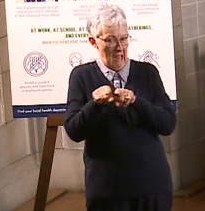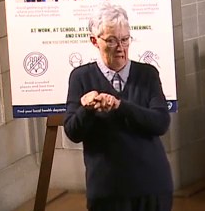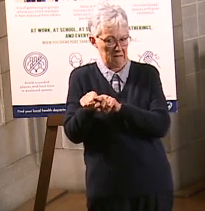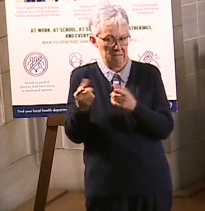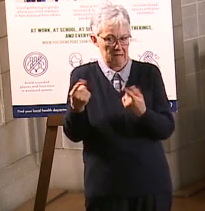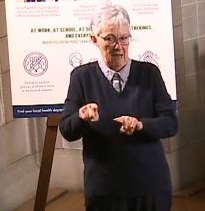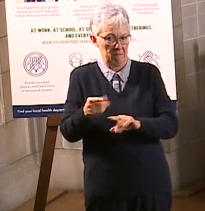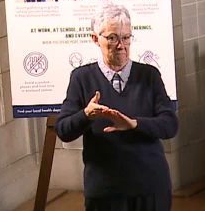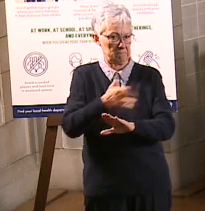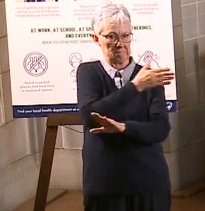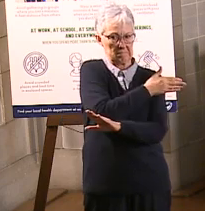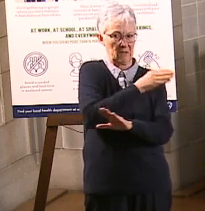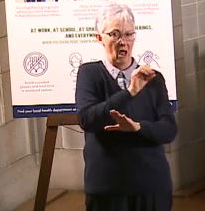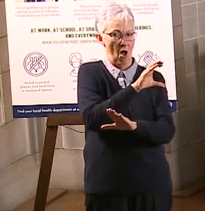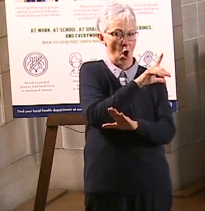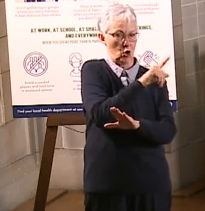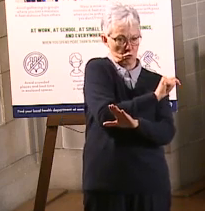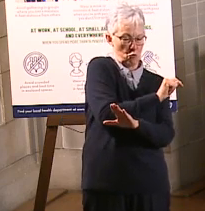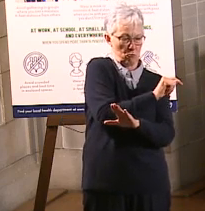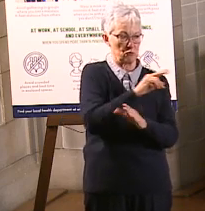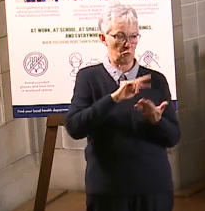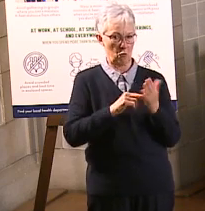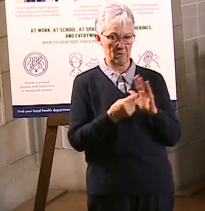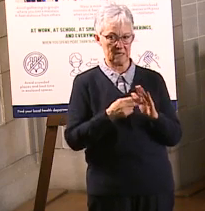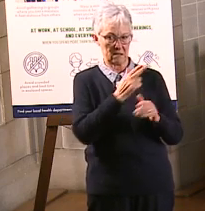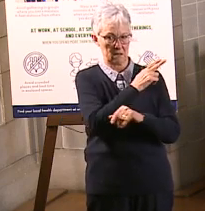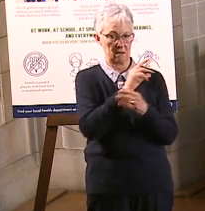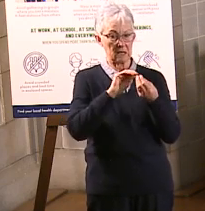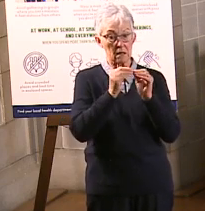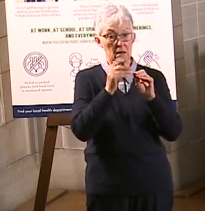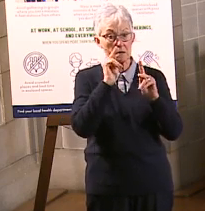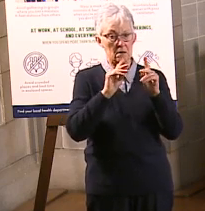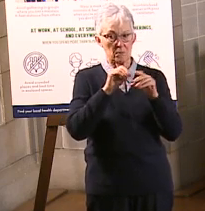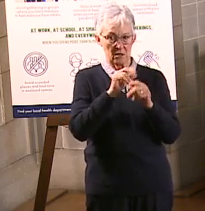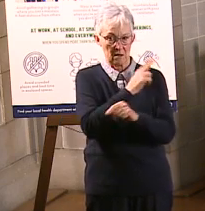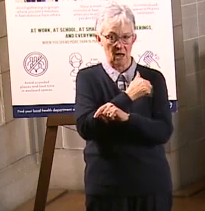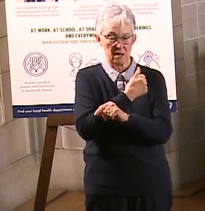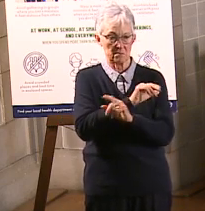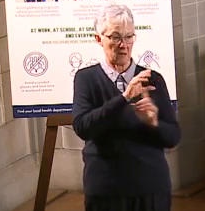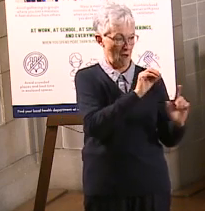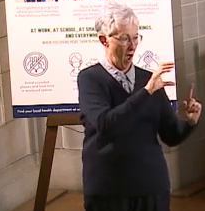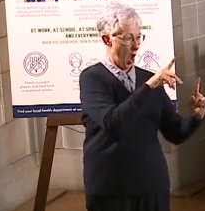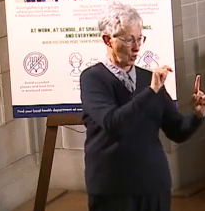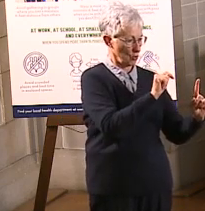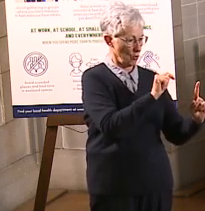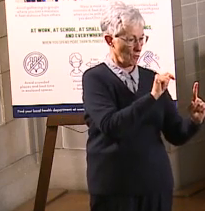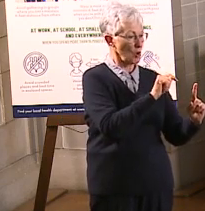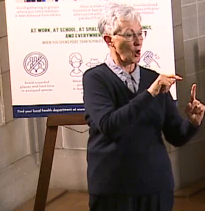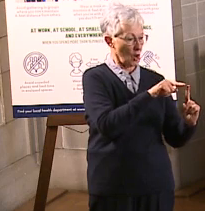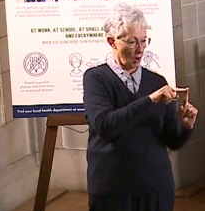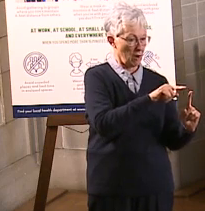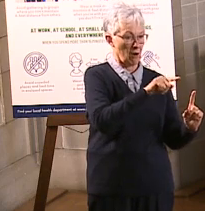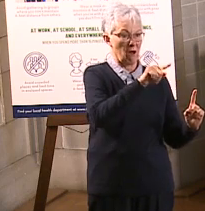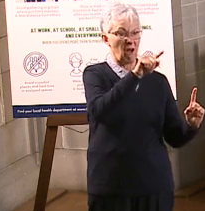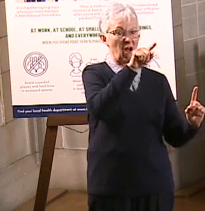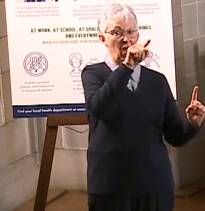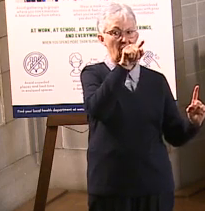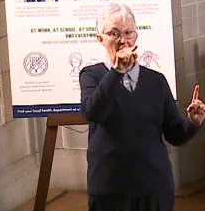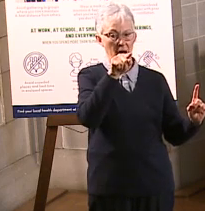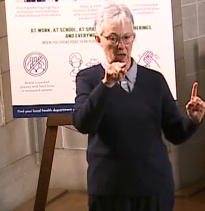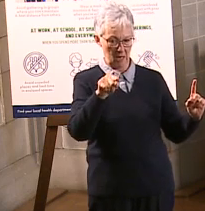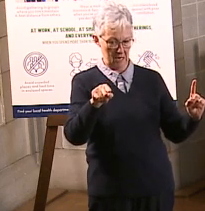down, which is good news, but we want to continue to see those hospitalizations go down to the point, we're, getting down to the levels where we were